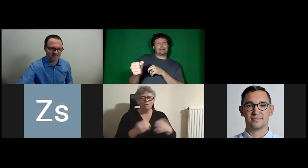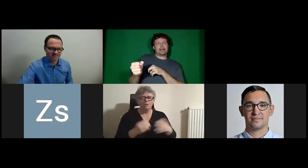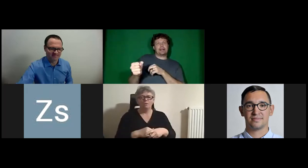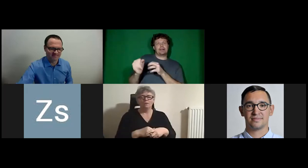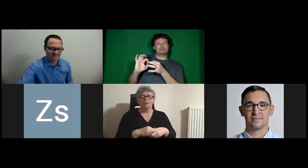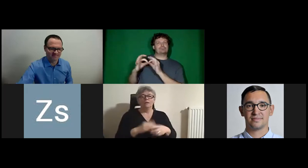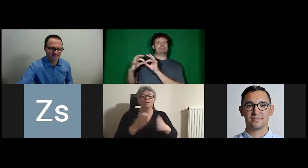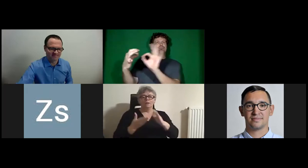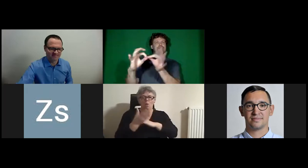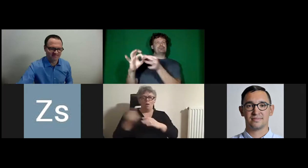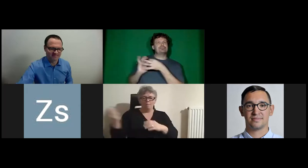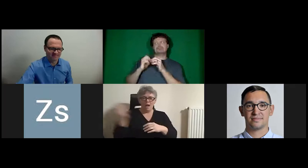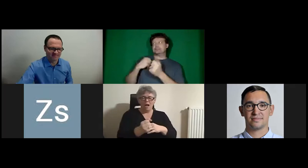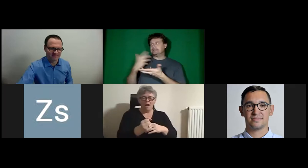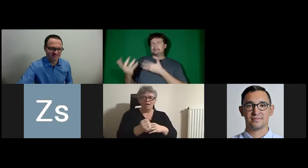to compete.